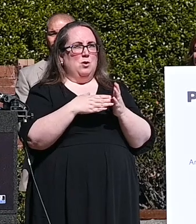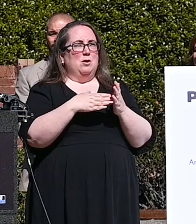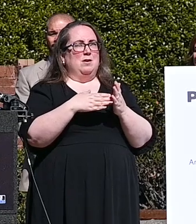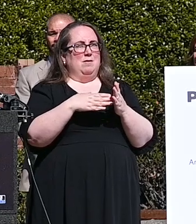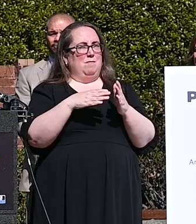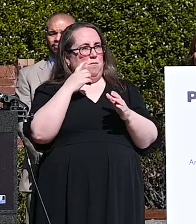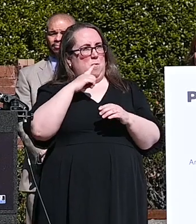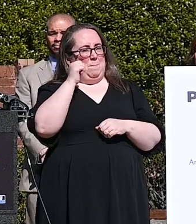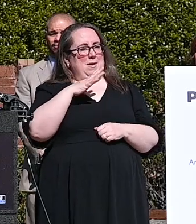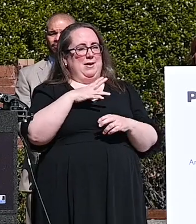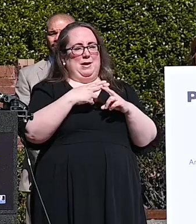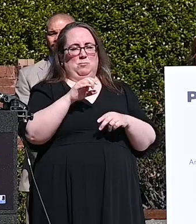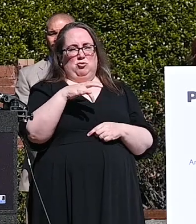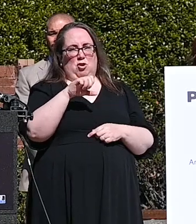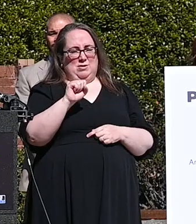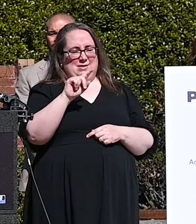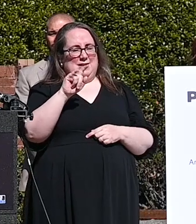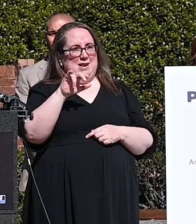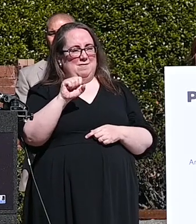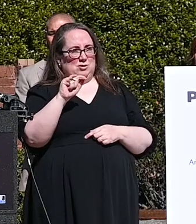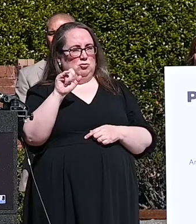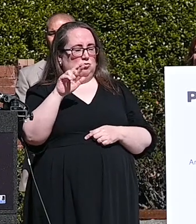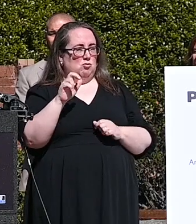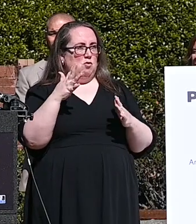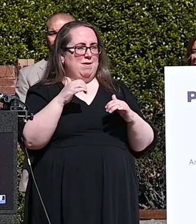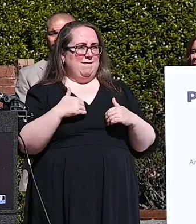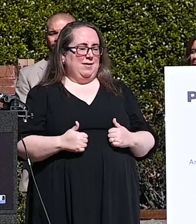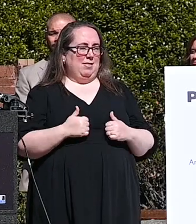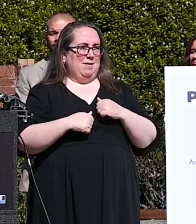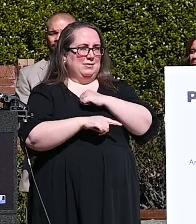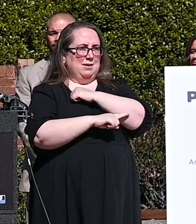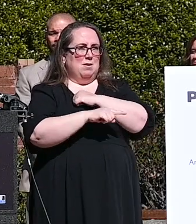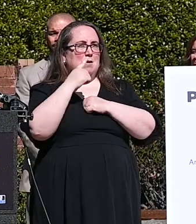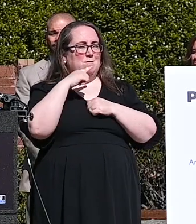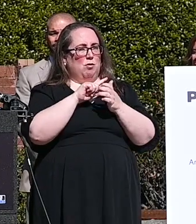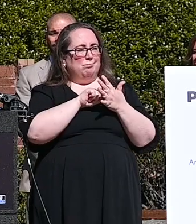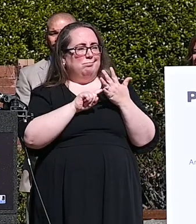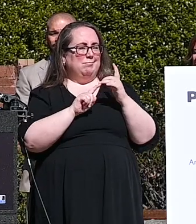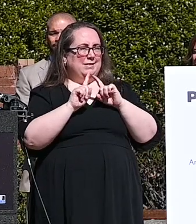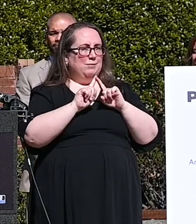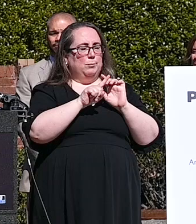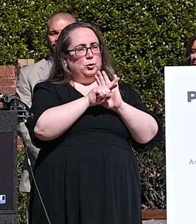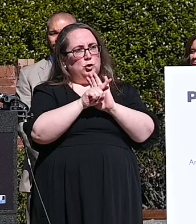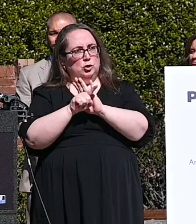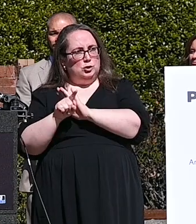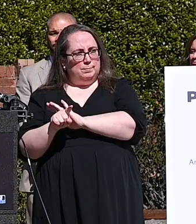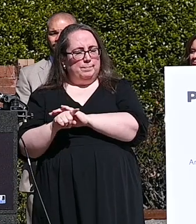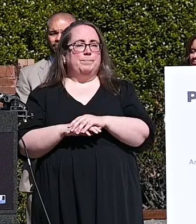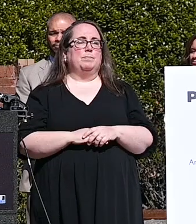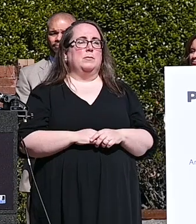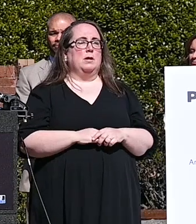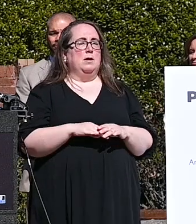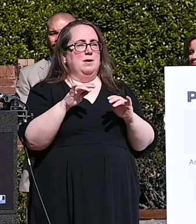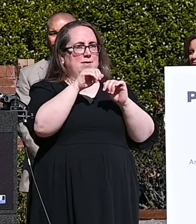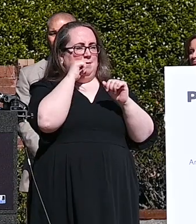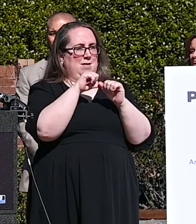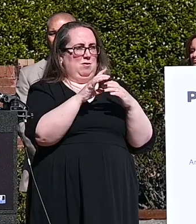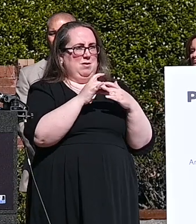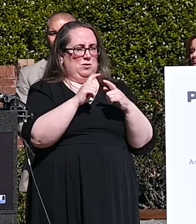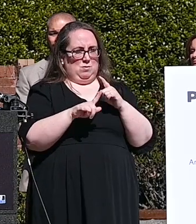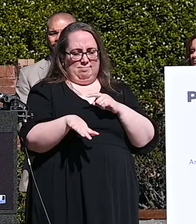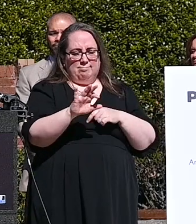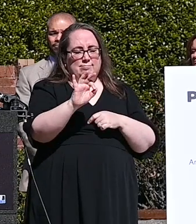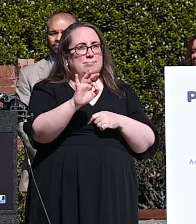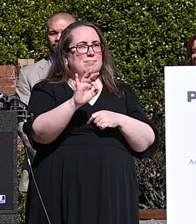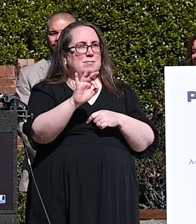Davis, Jr., who was already incarcerated on a life sentence for a series of other murders. That letter led to the